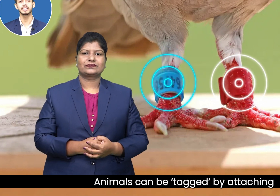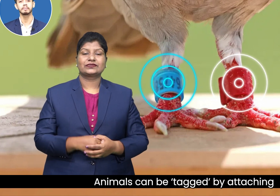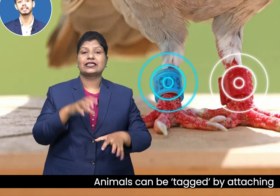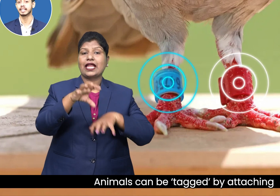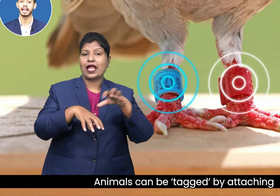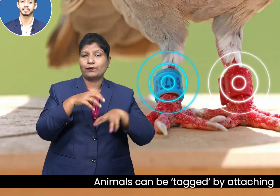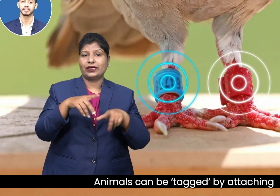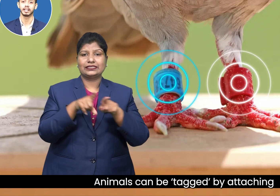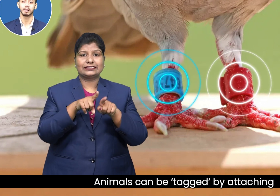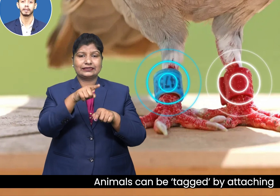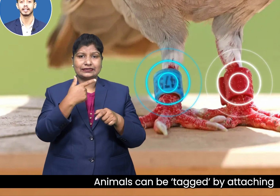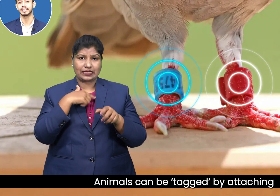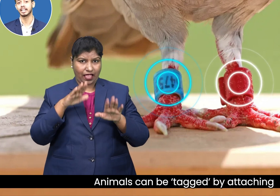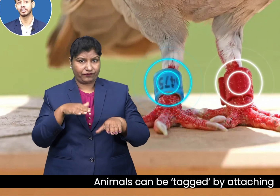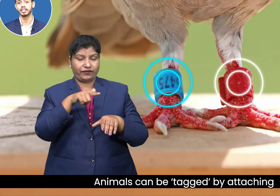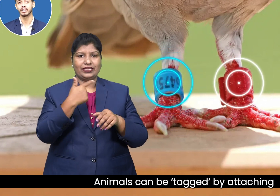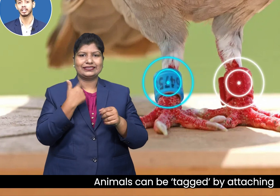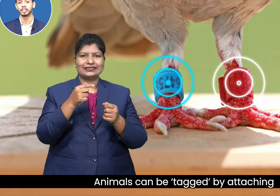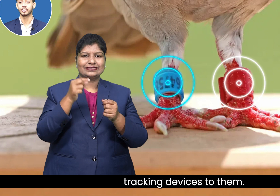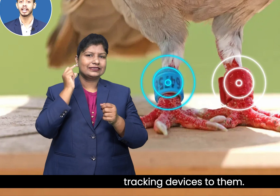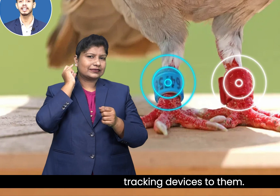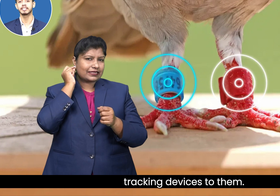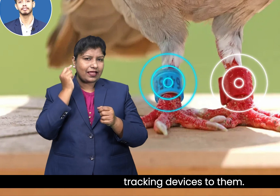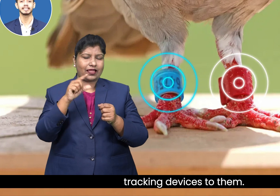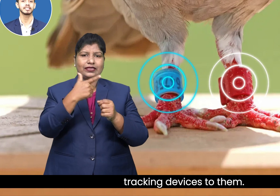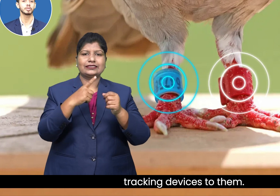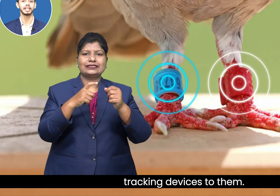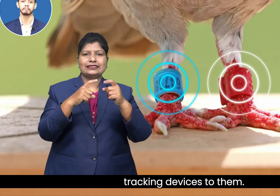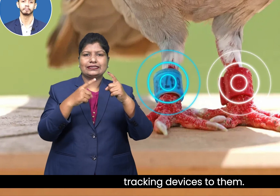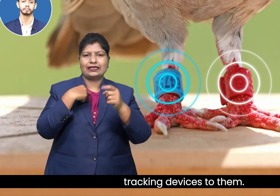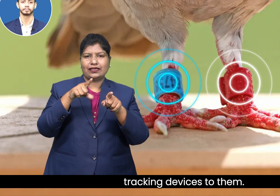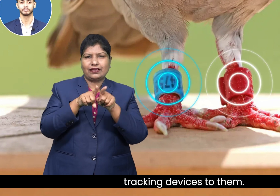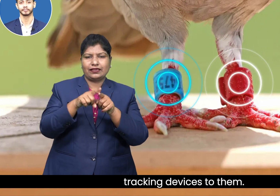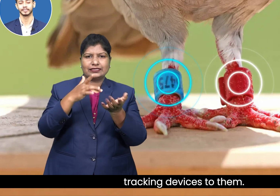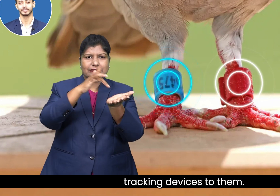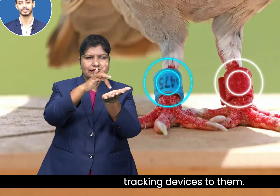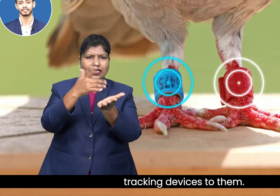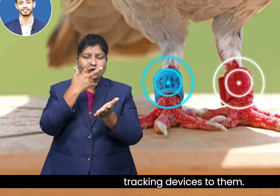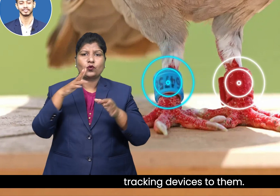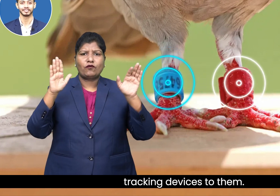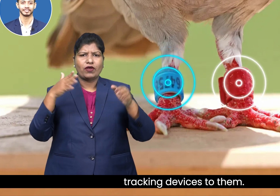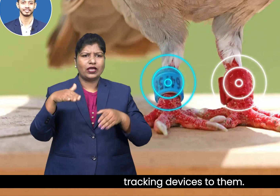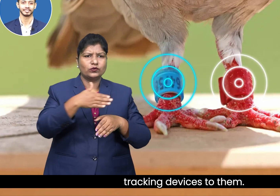Animals can be tagged by attaching tracking devices to them.